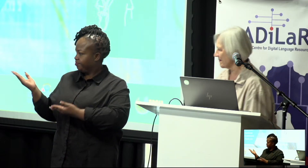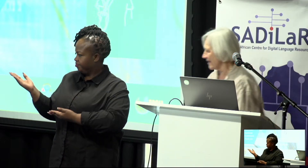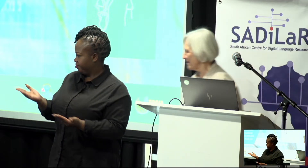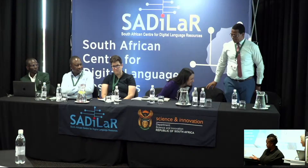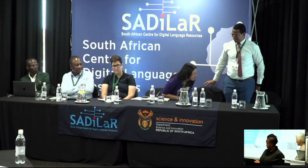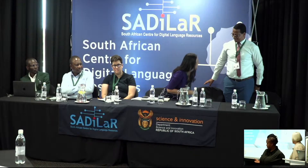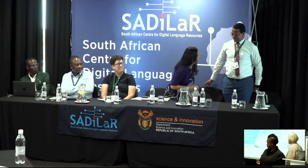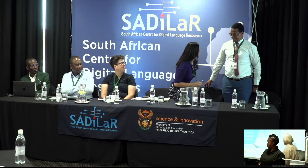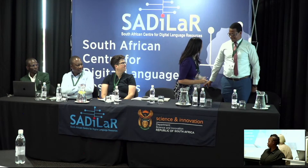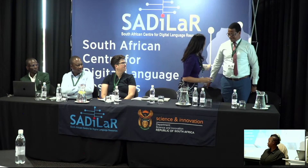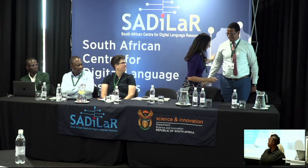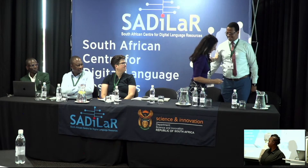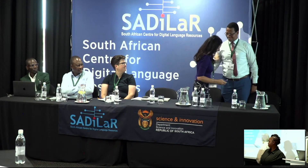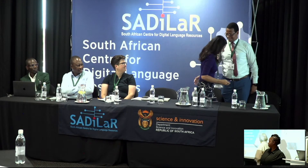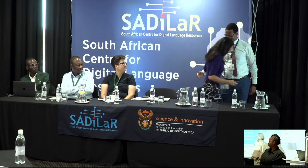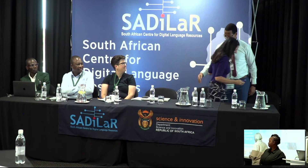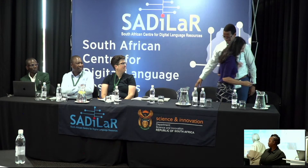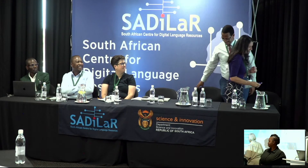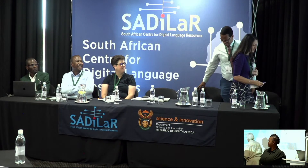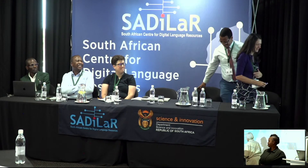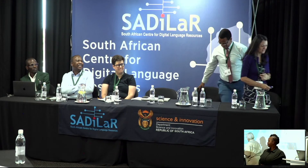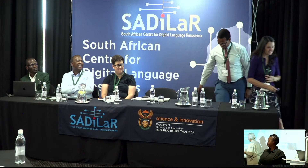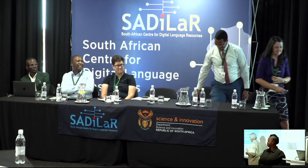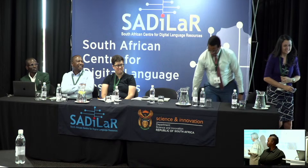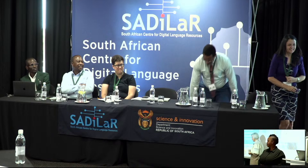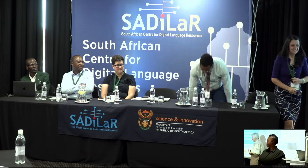the podium. Thank you.